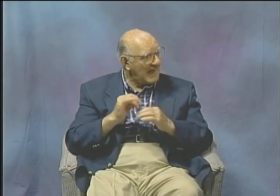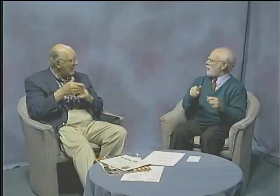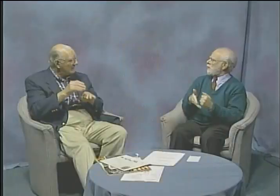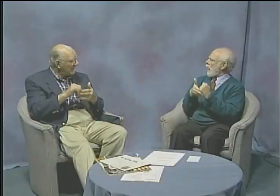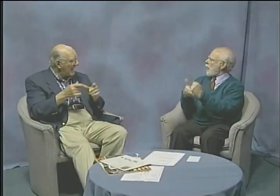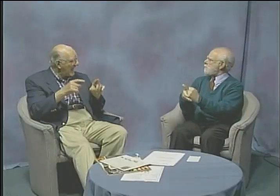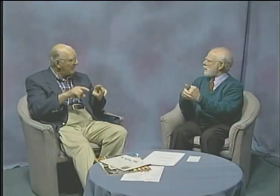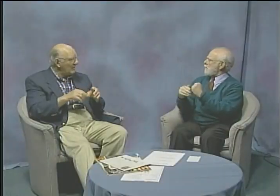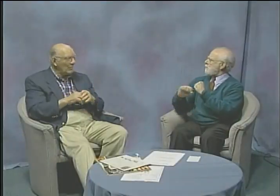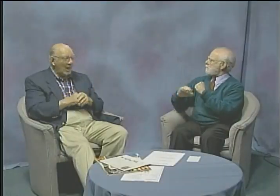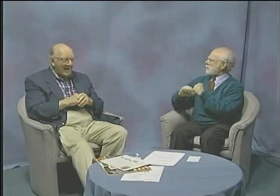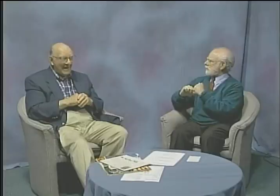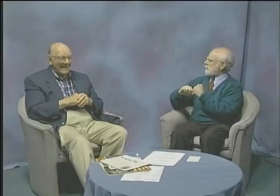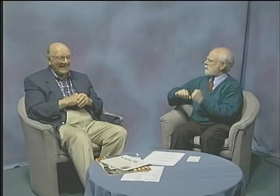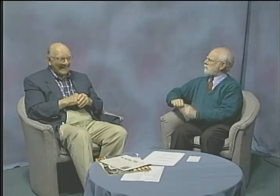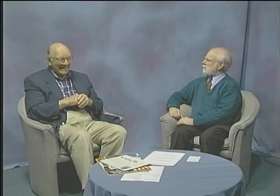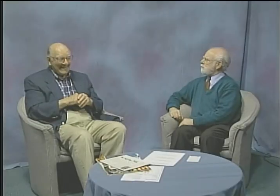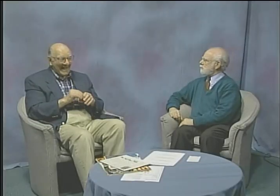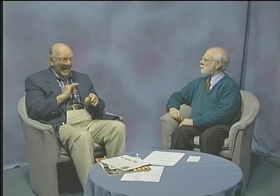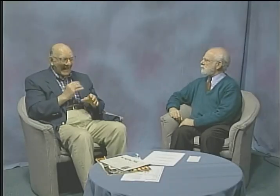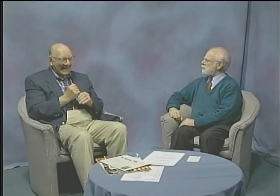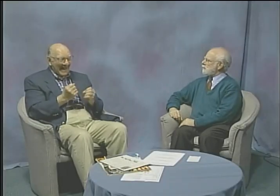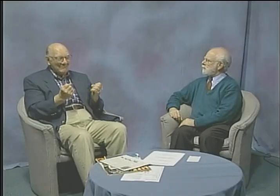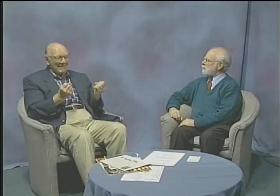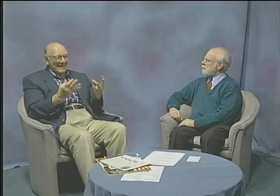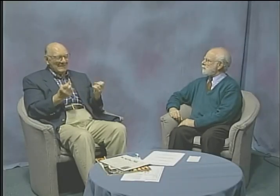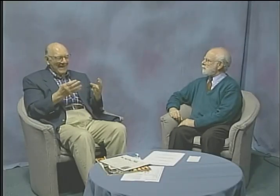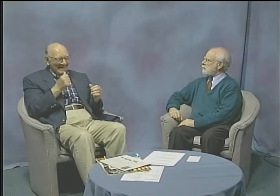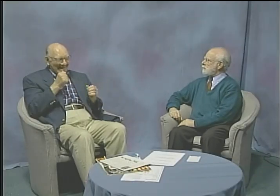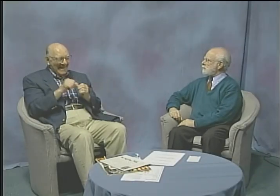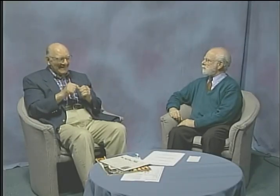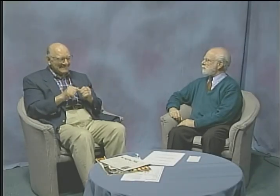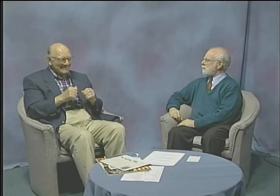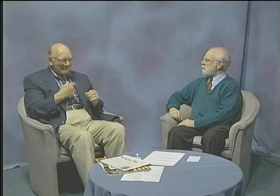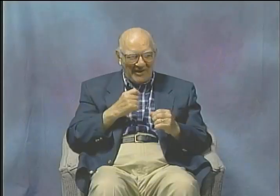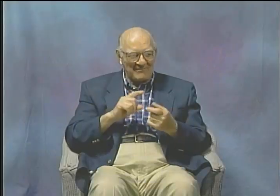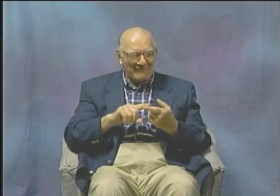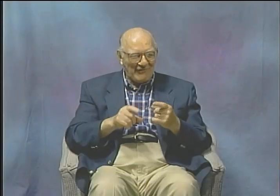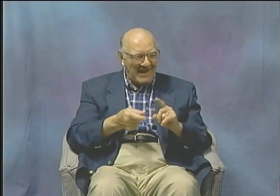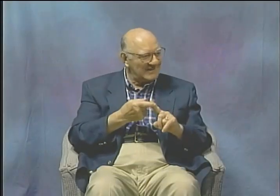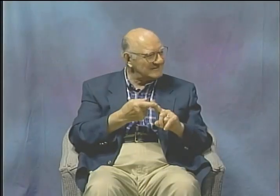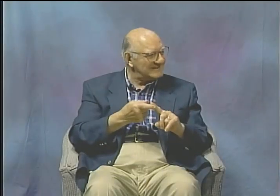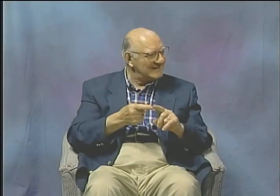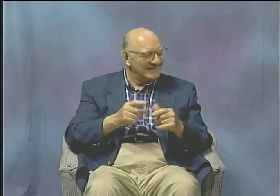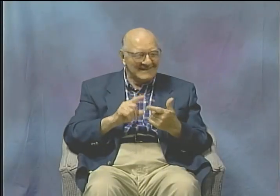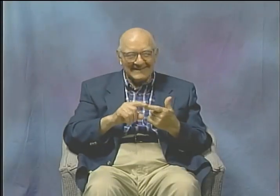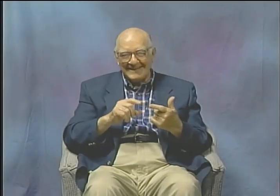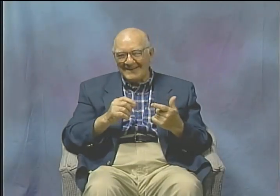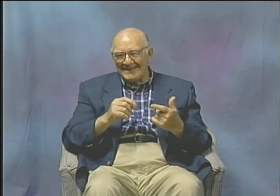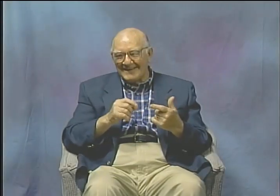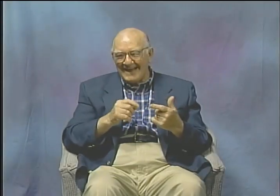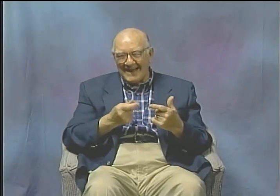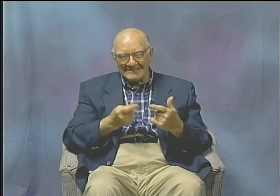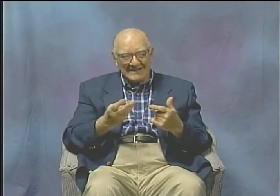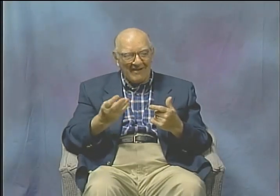After that happened, yeah, did it help deaf awareness? I got many letters from my friends and